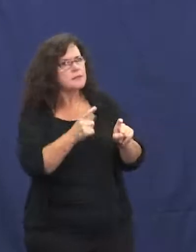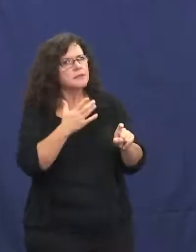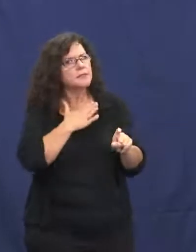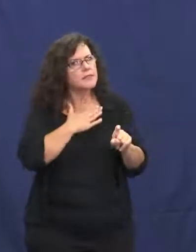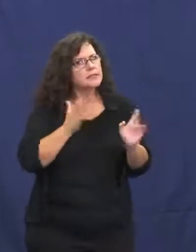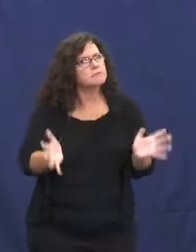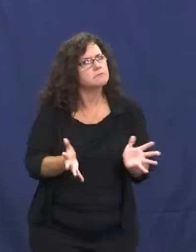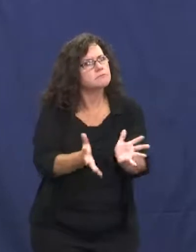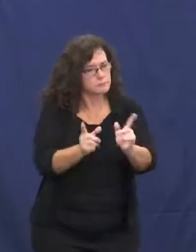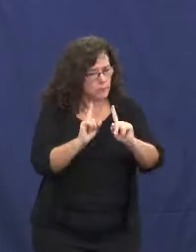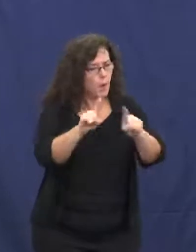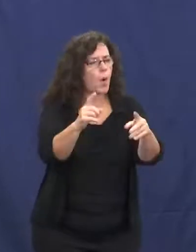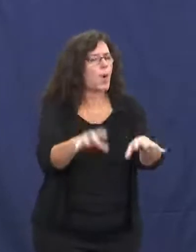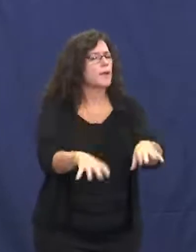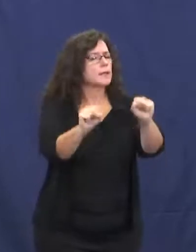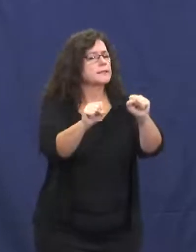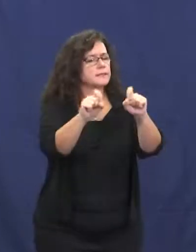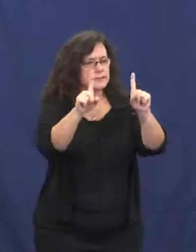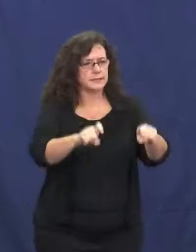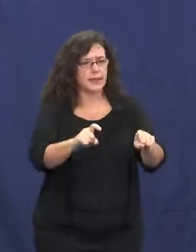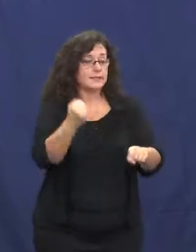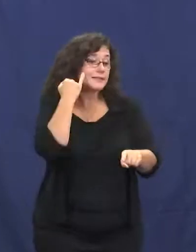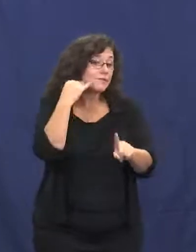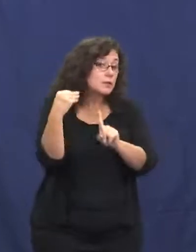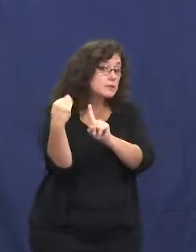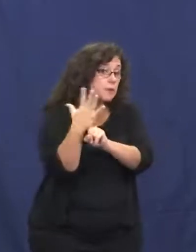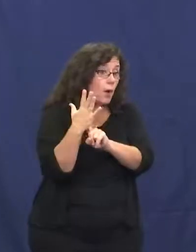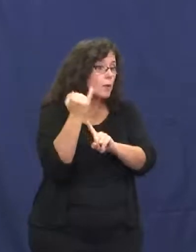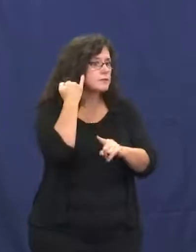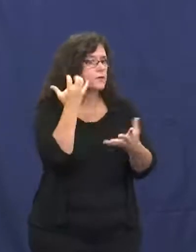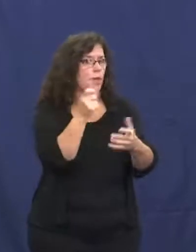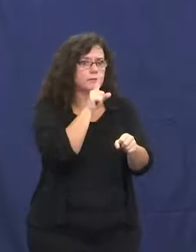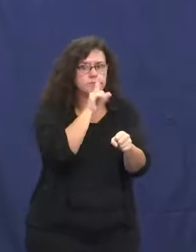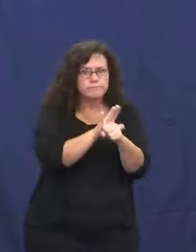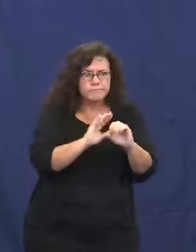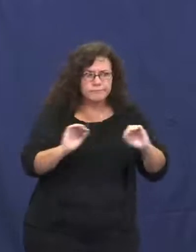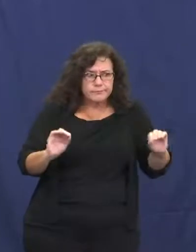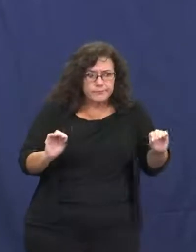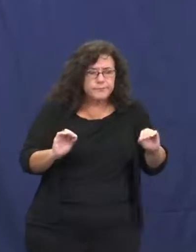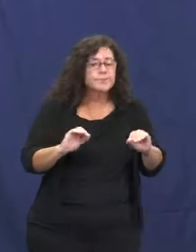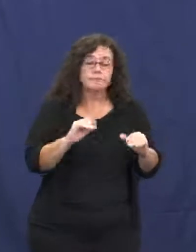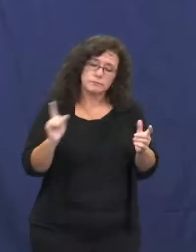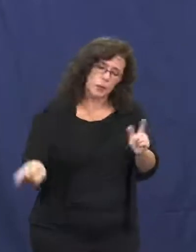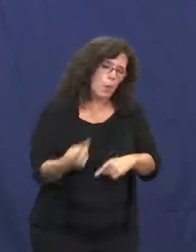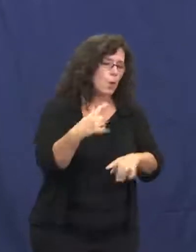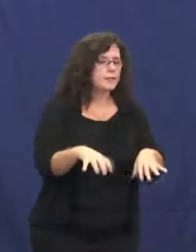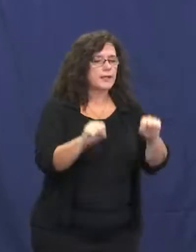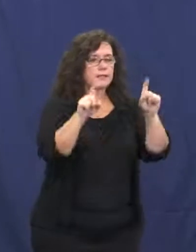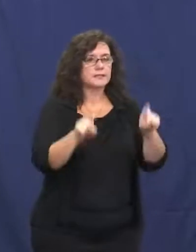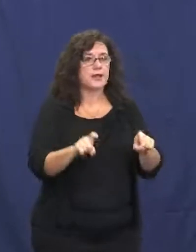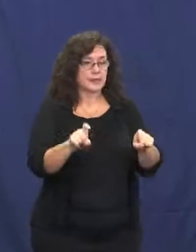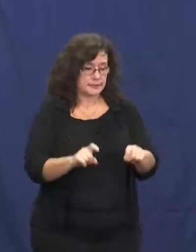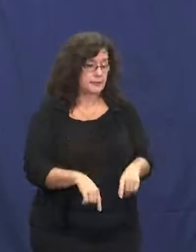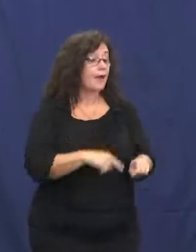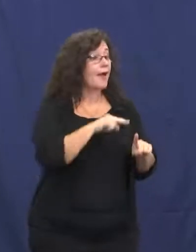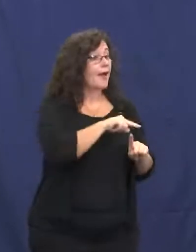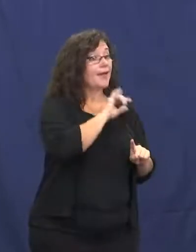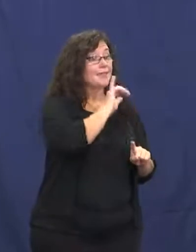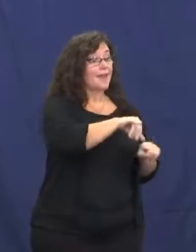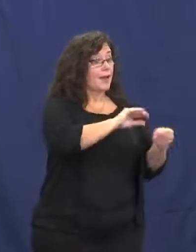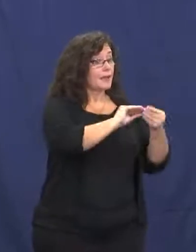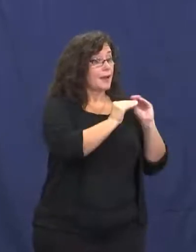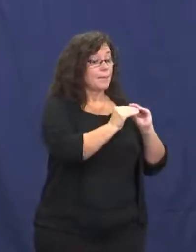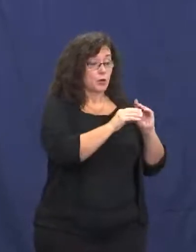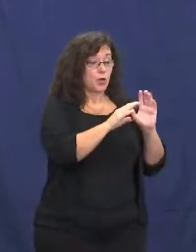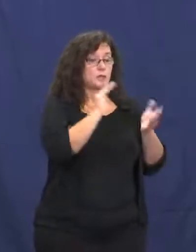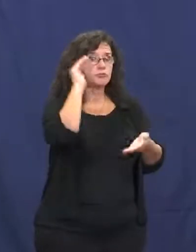to get tested. If you feel you've been exposed, if you're just wanting to make sure, get tested. And this number dropped